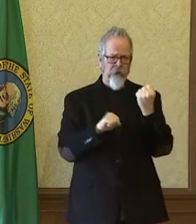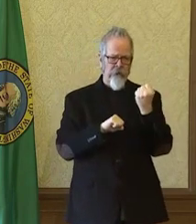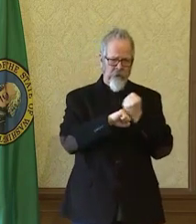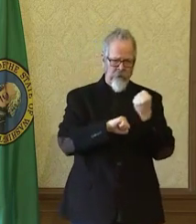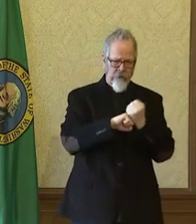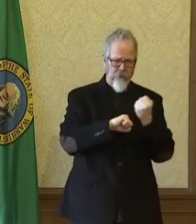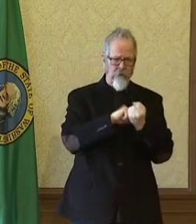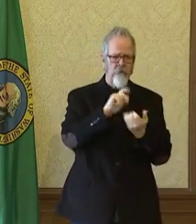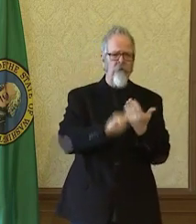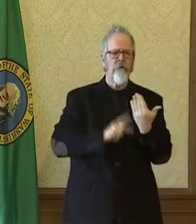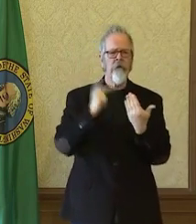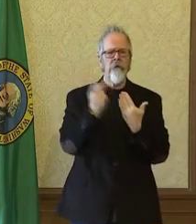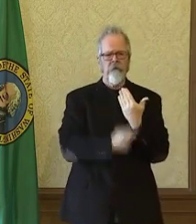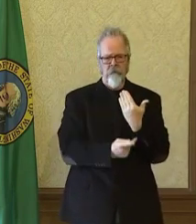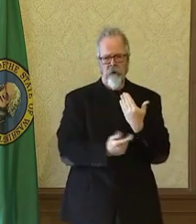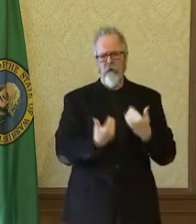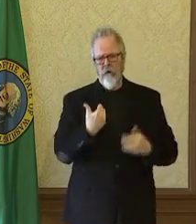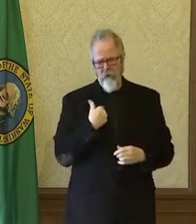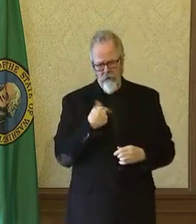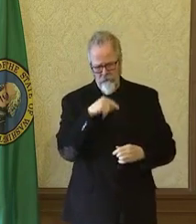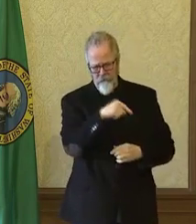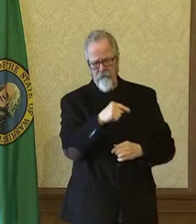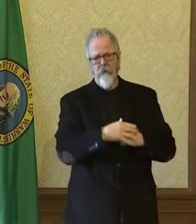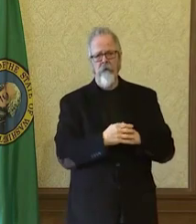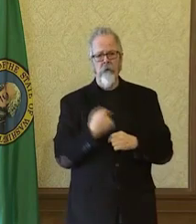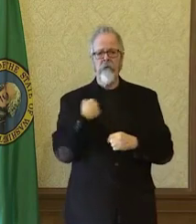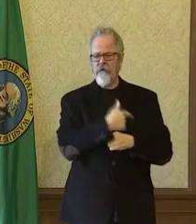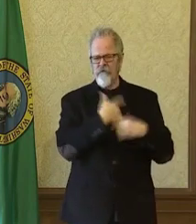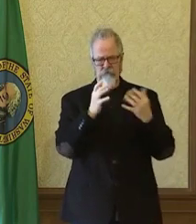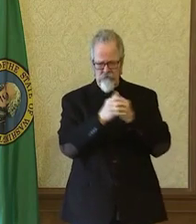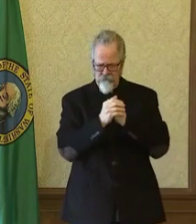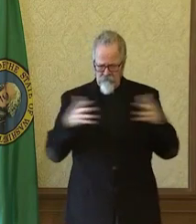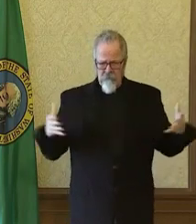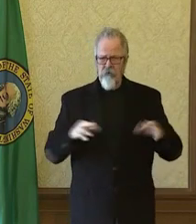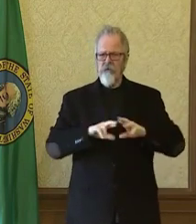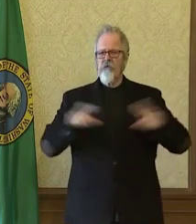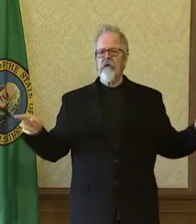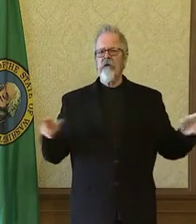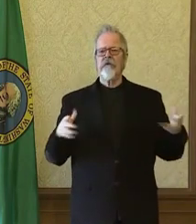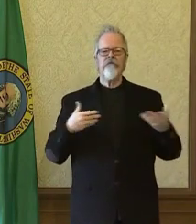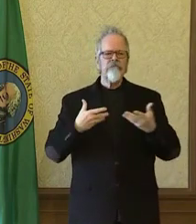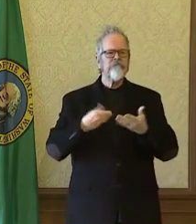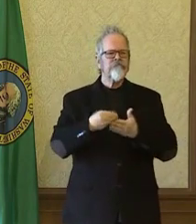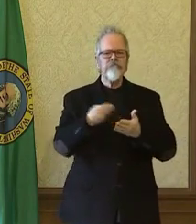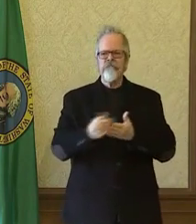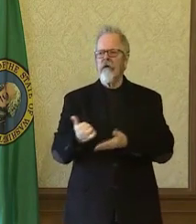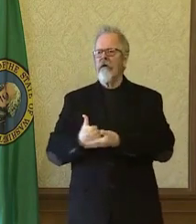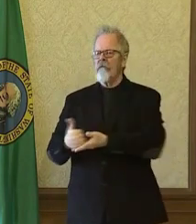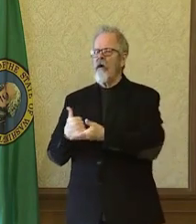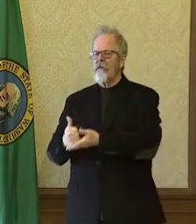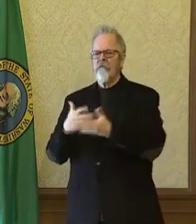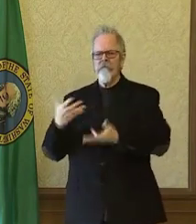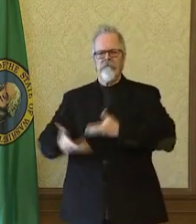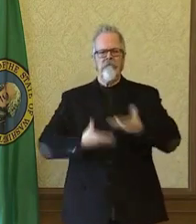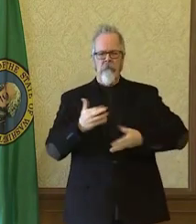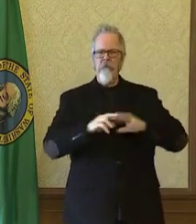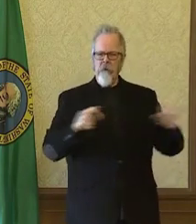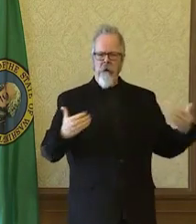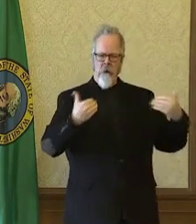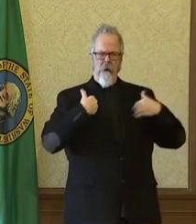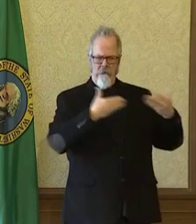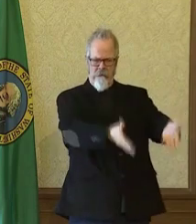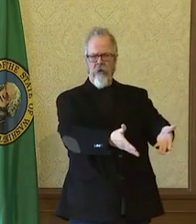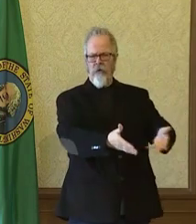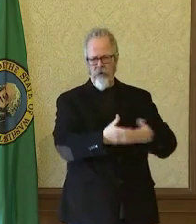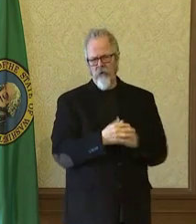we're convening work groups with industries and like construction and others to see what we can do to help the economy.